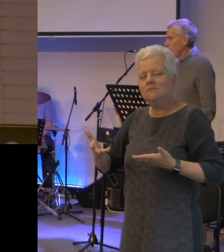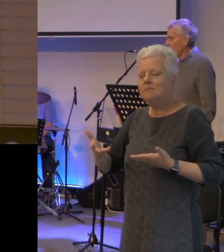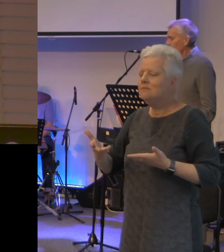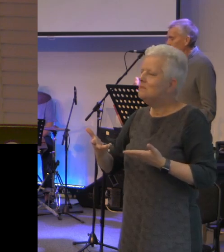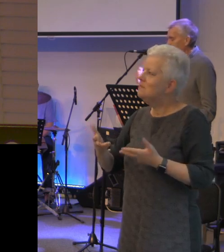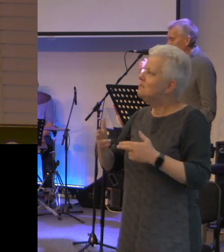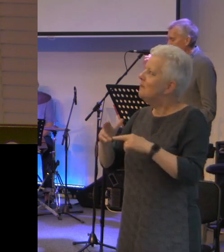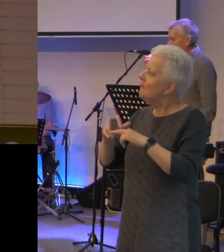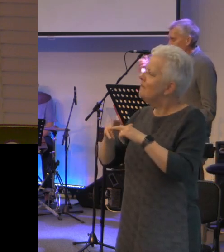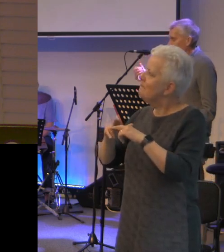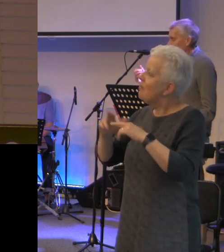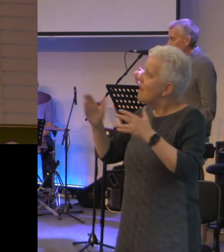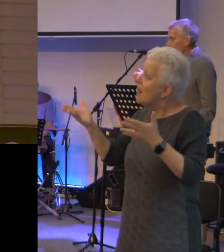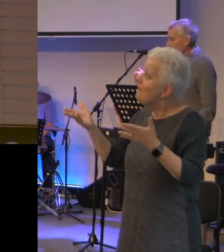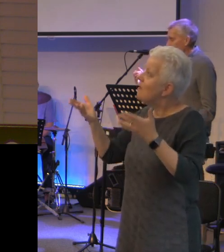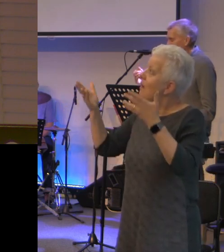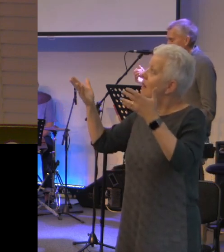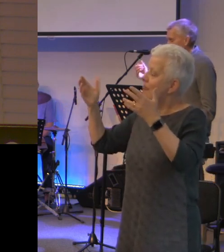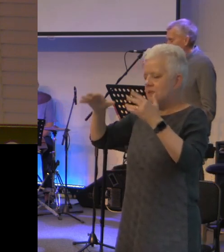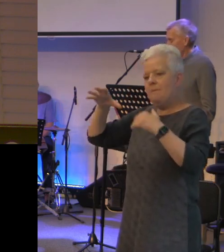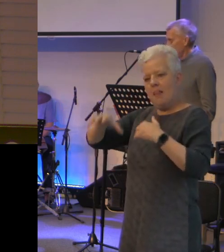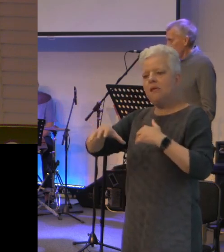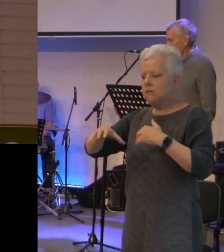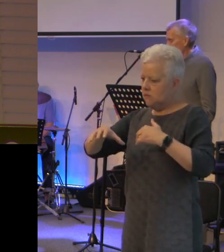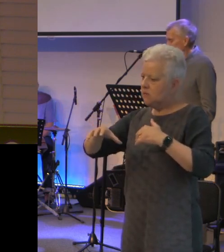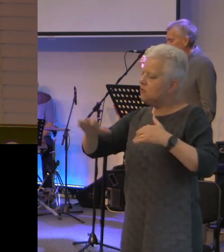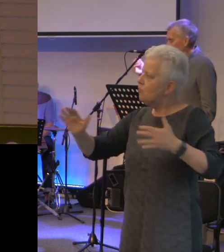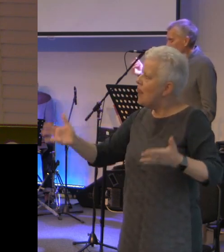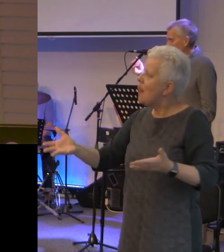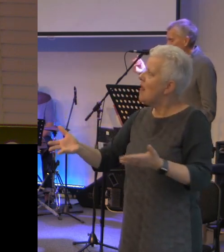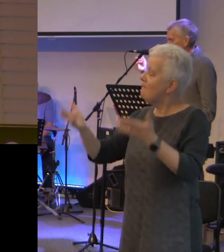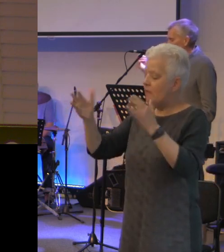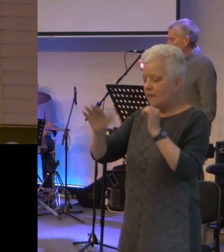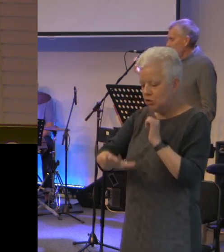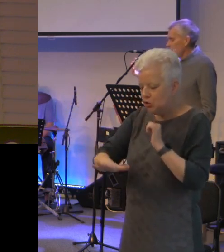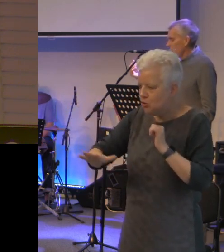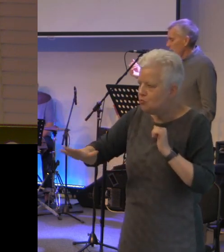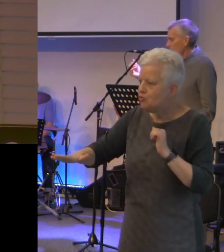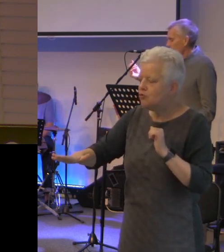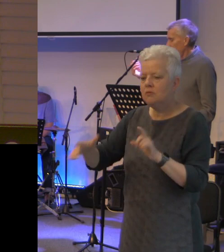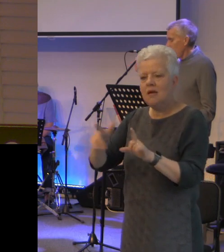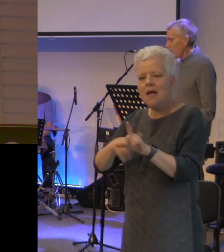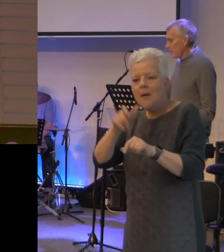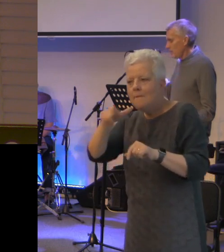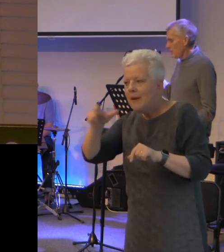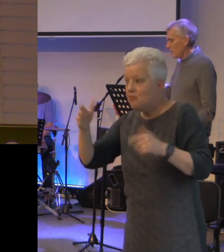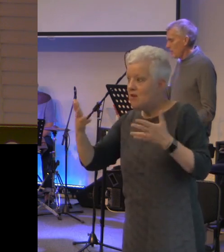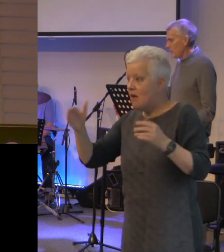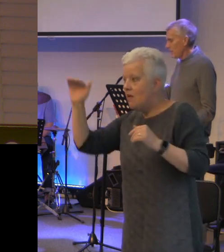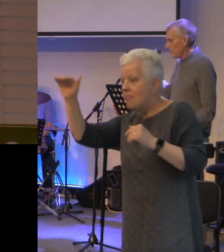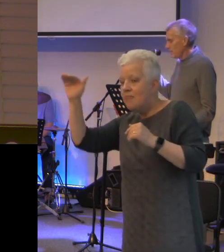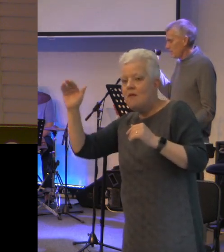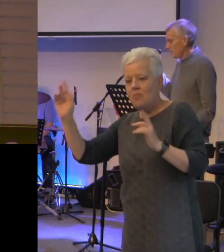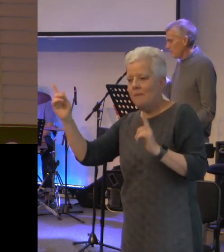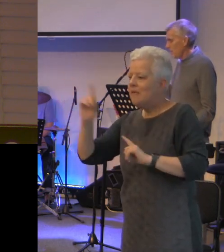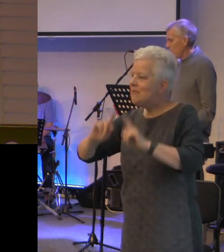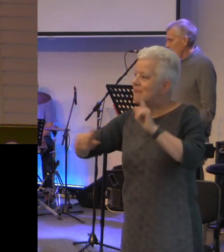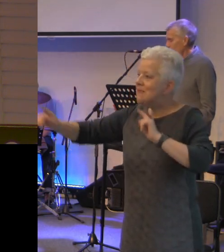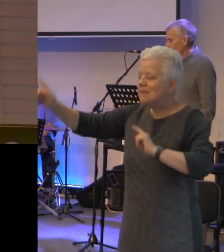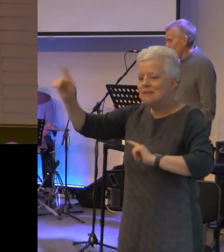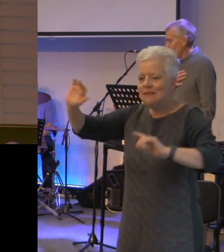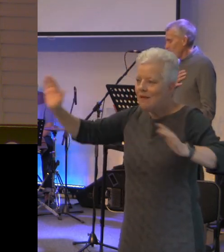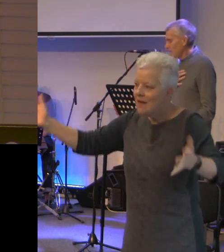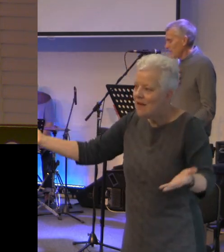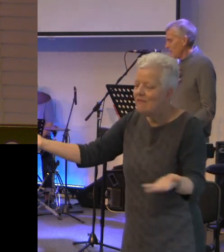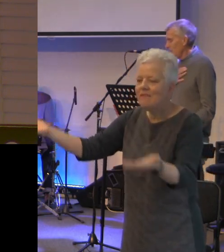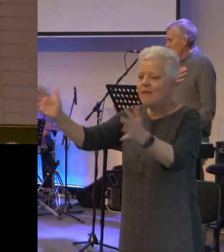Father, be lifted high in this place. For children, young people right now meeting, be lifted